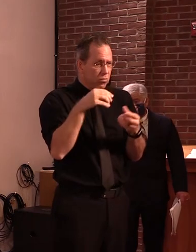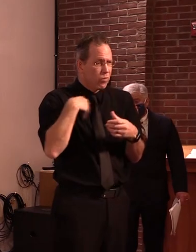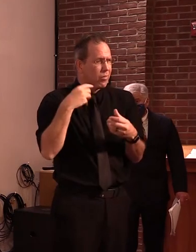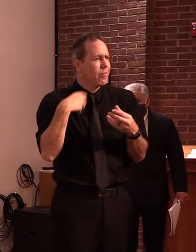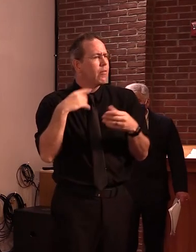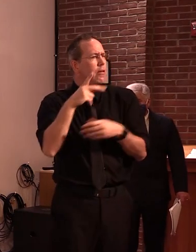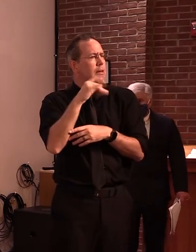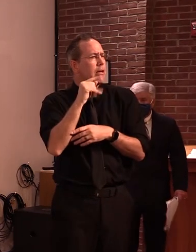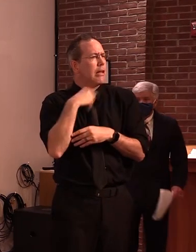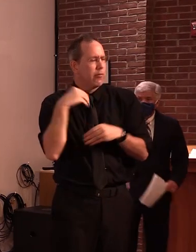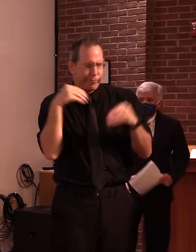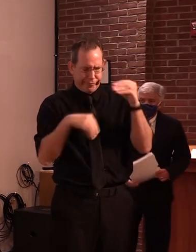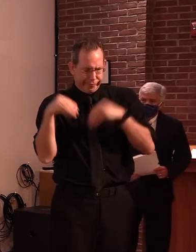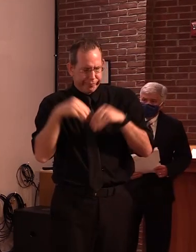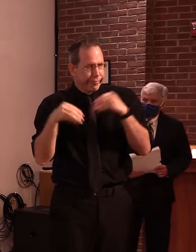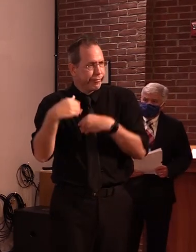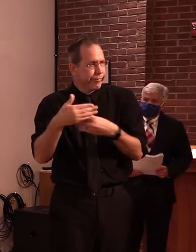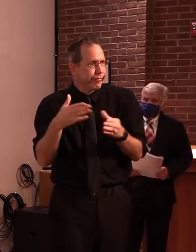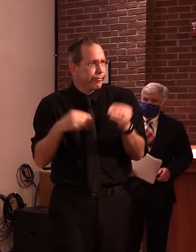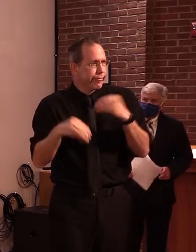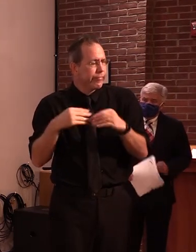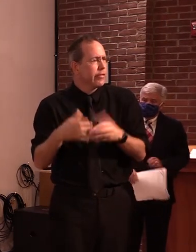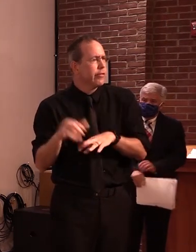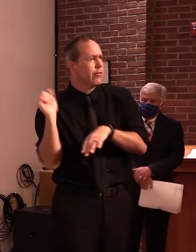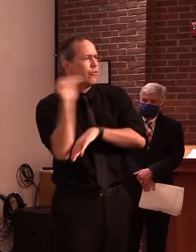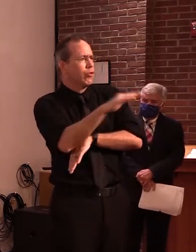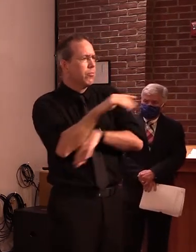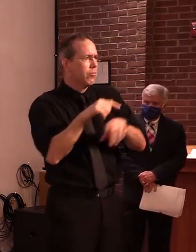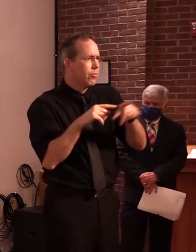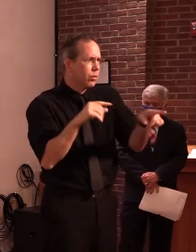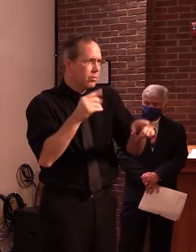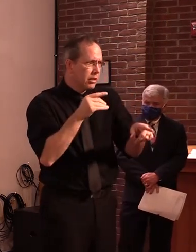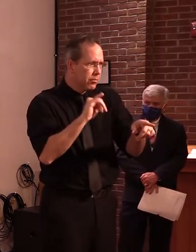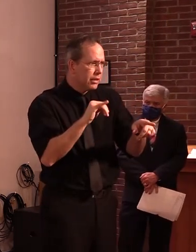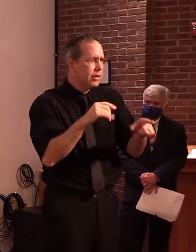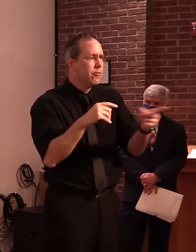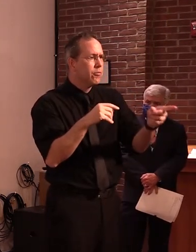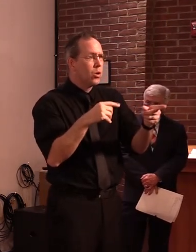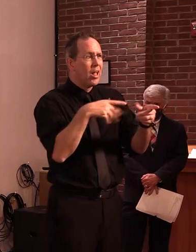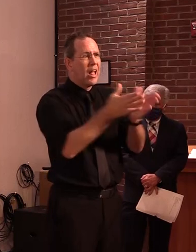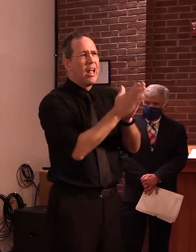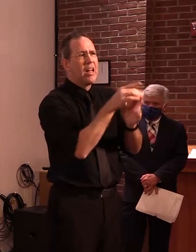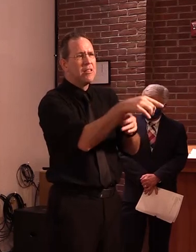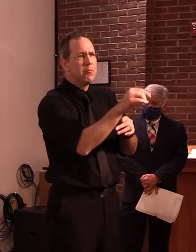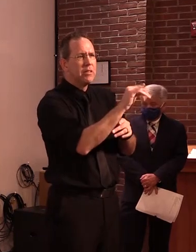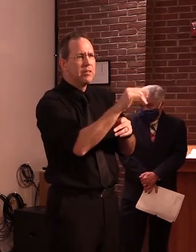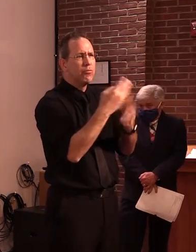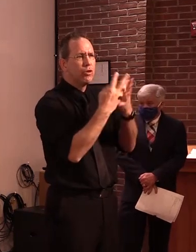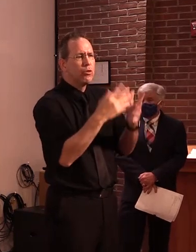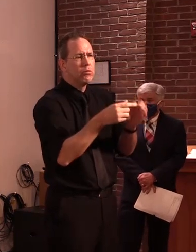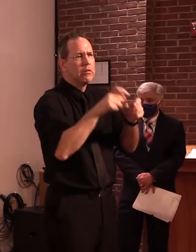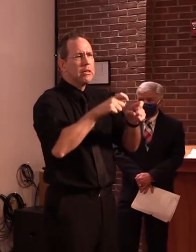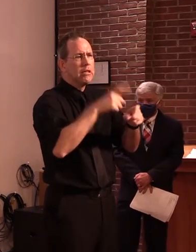graciously to administer all the tests and give us the results probably tomorrow.